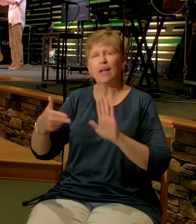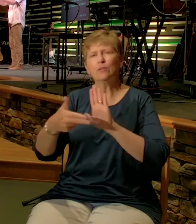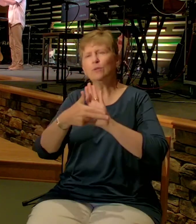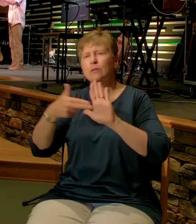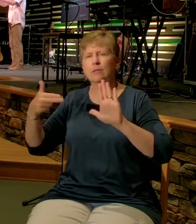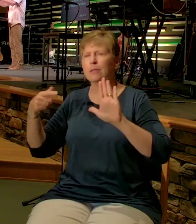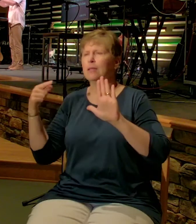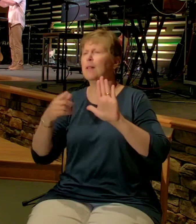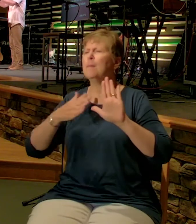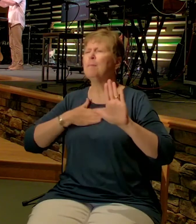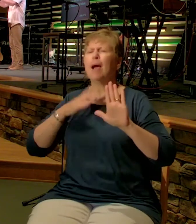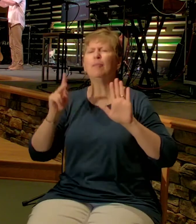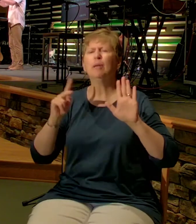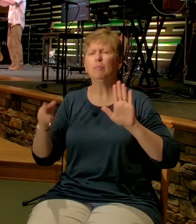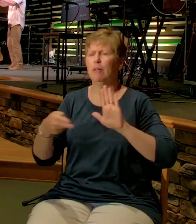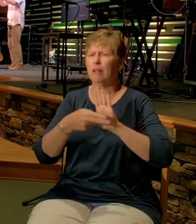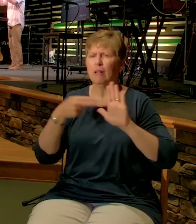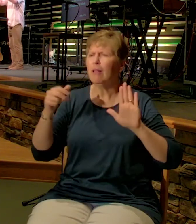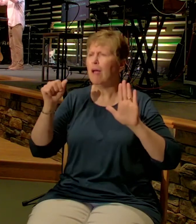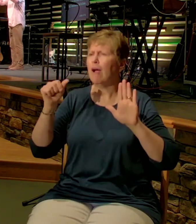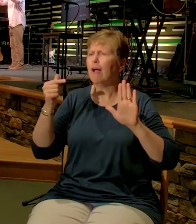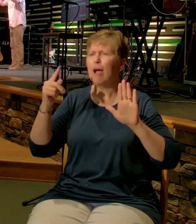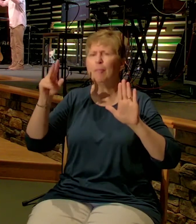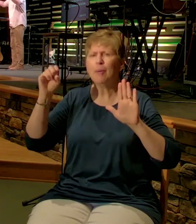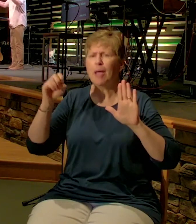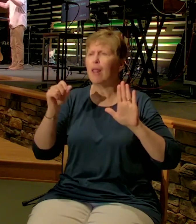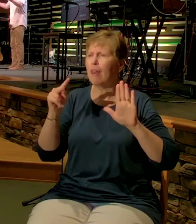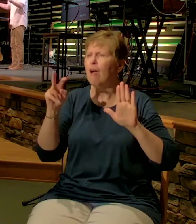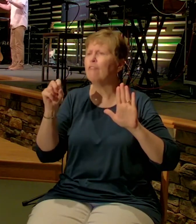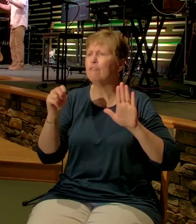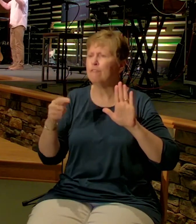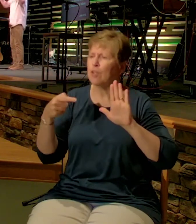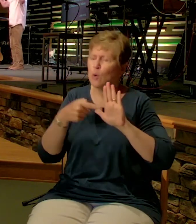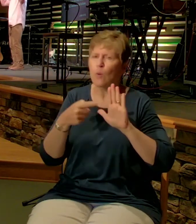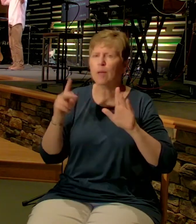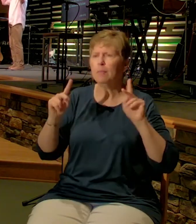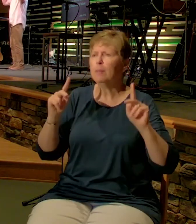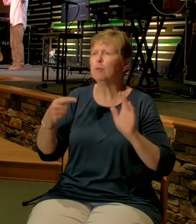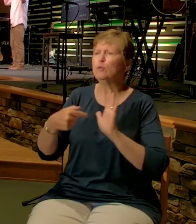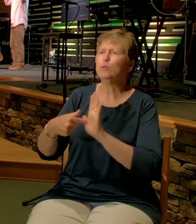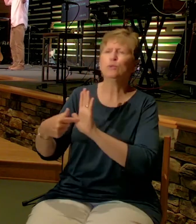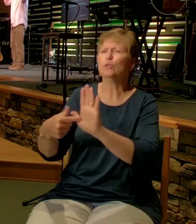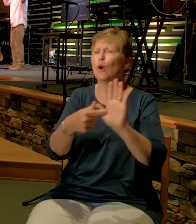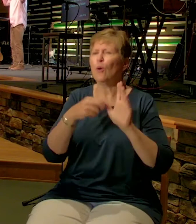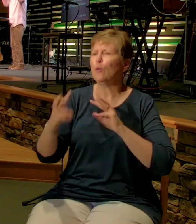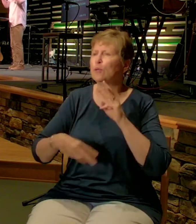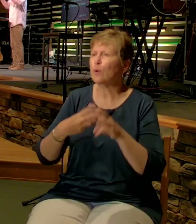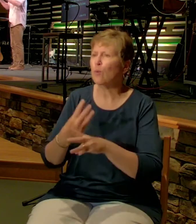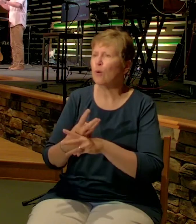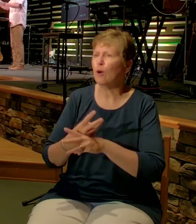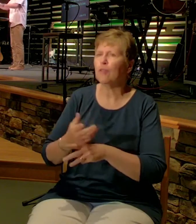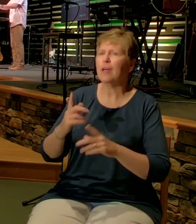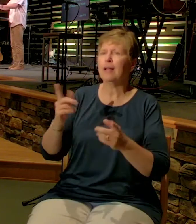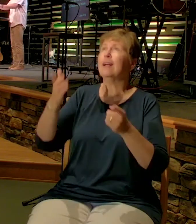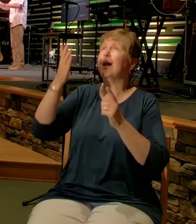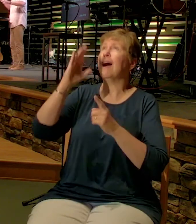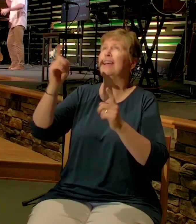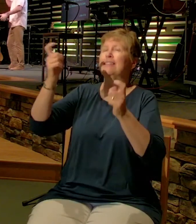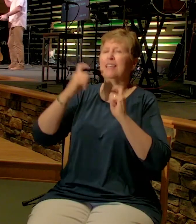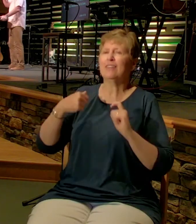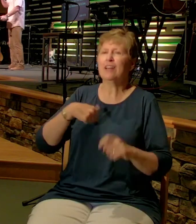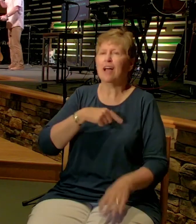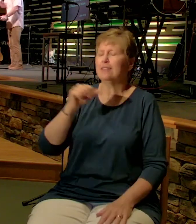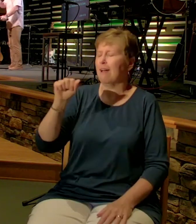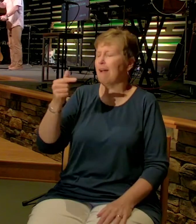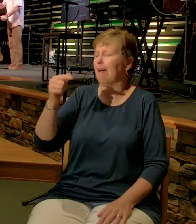wanted them to be different. He wanted them to stand out in this world. The kind of love that God has given to us, agape, He